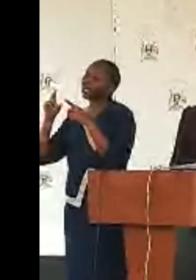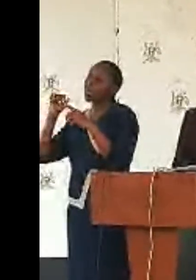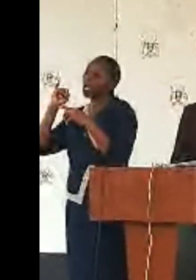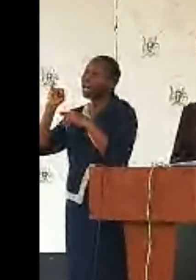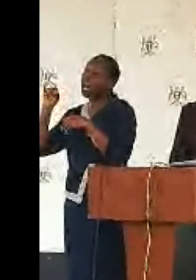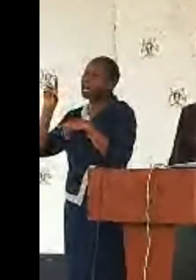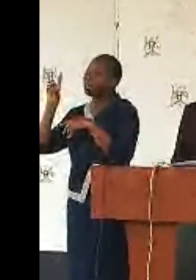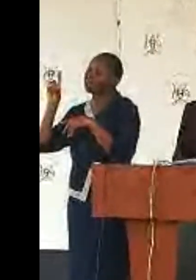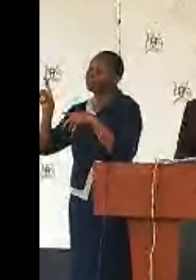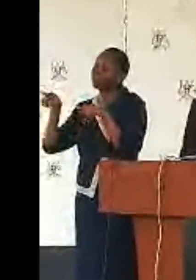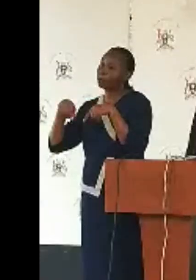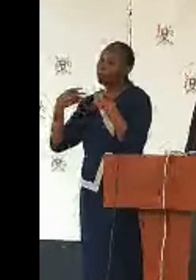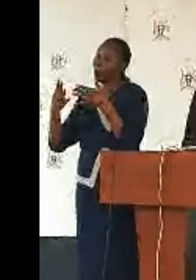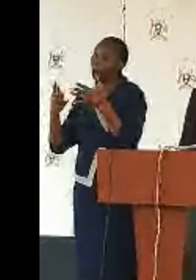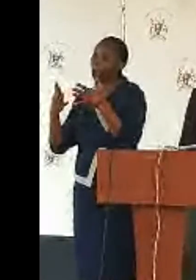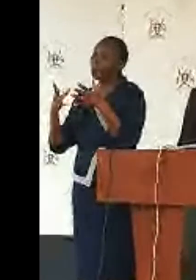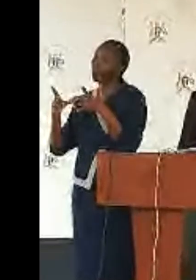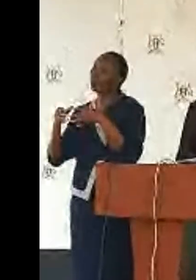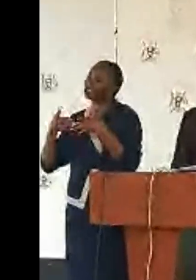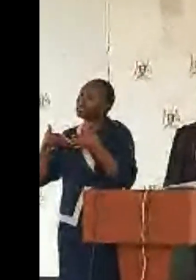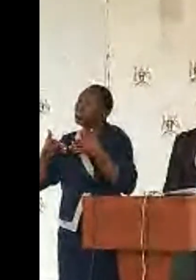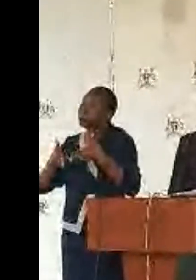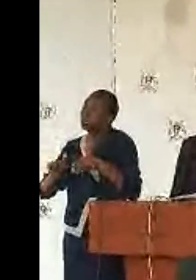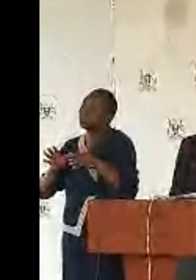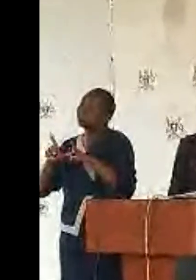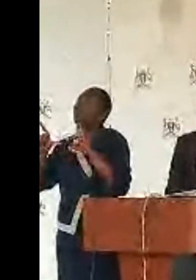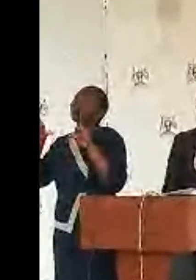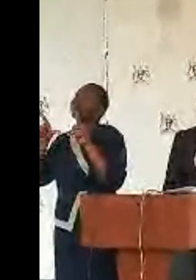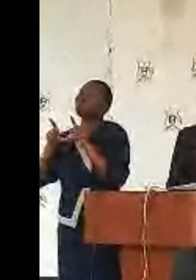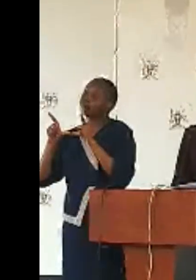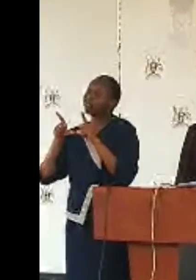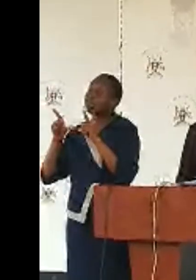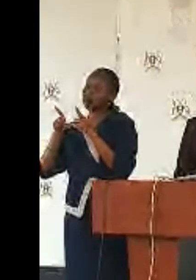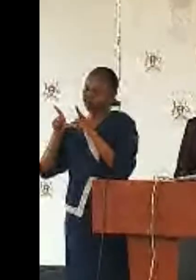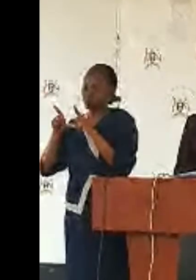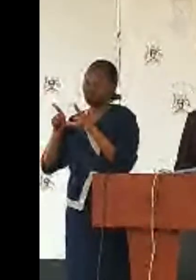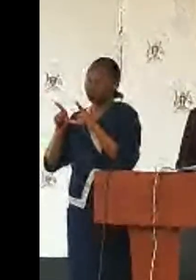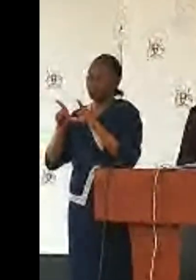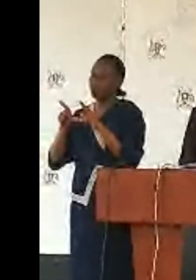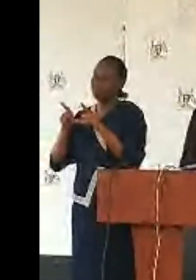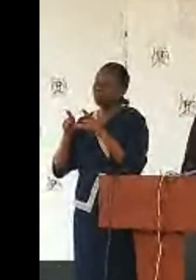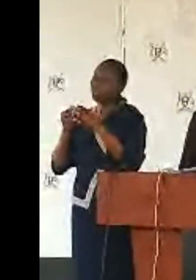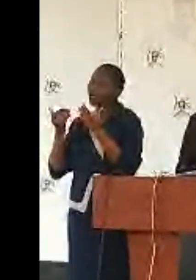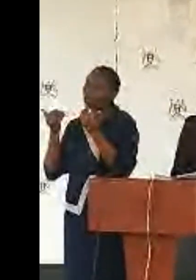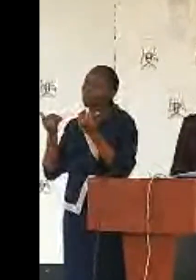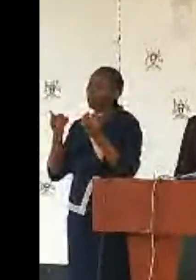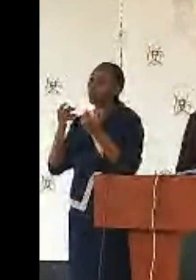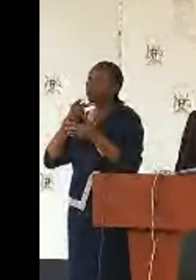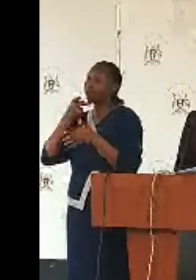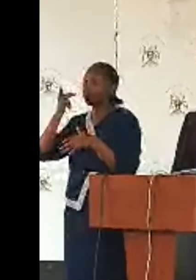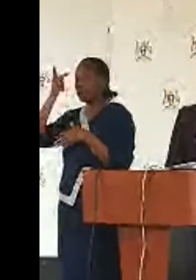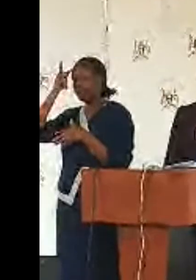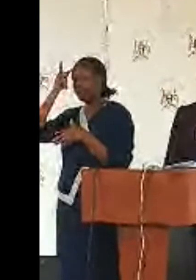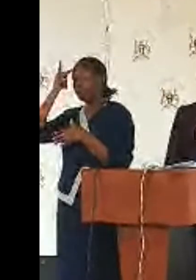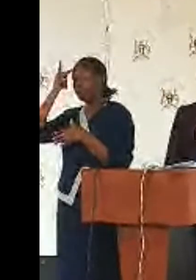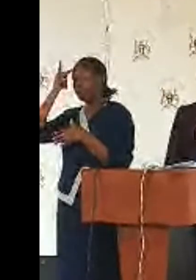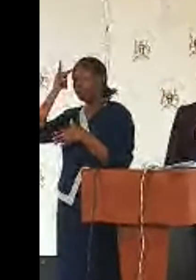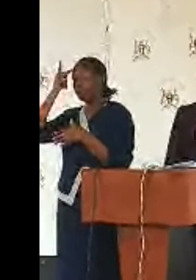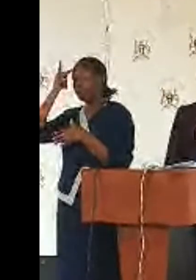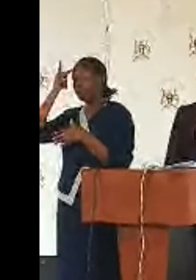kapapula akaweebwa NIRA akalaga obuzaale bw'omuntu. Olwekyo abazadde bakubirizibwa